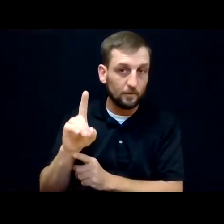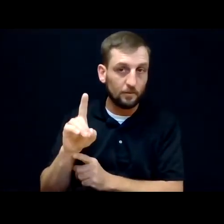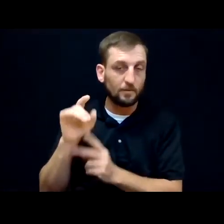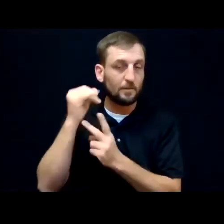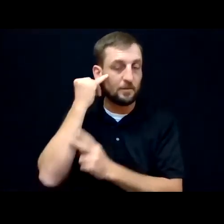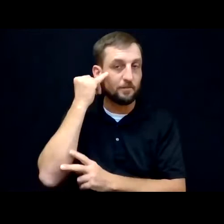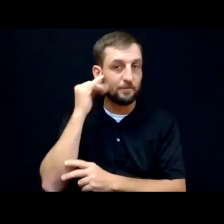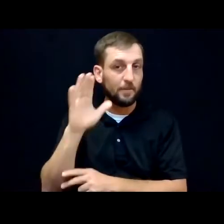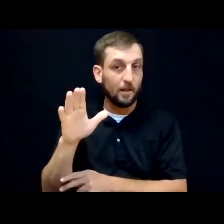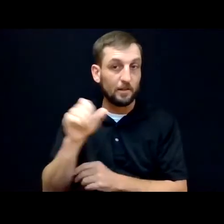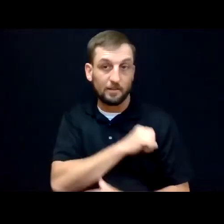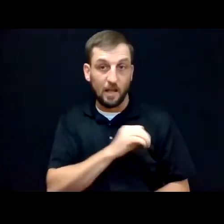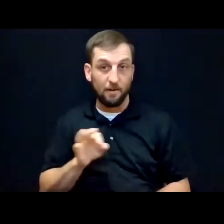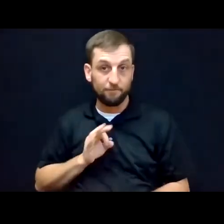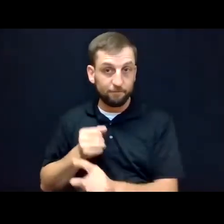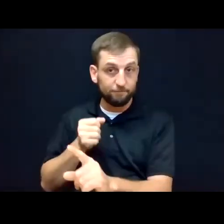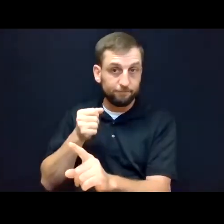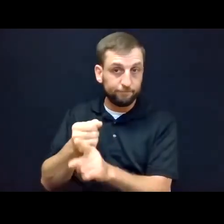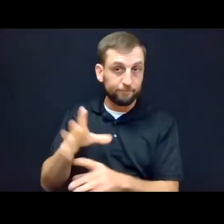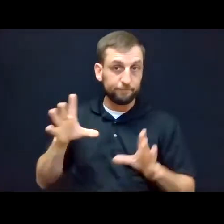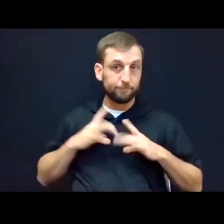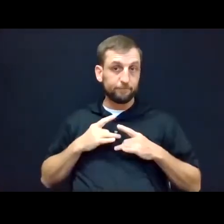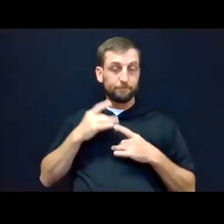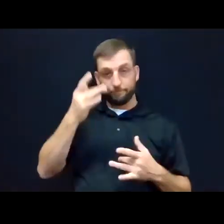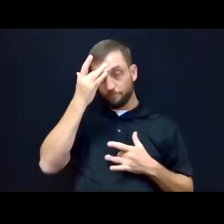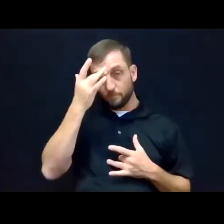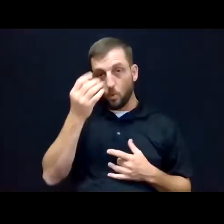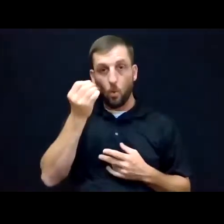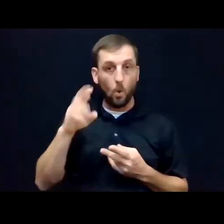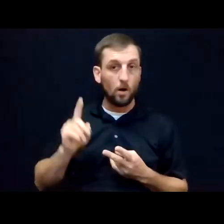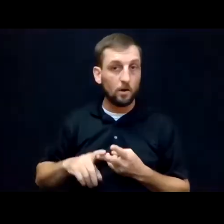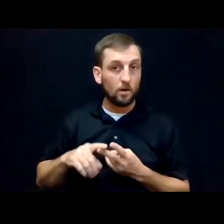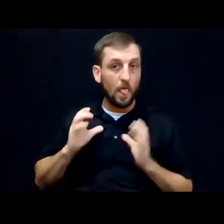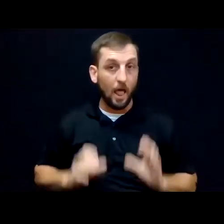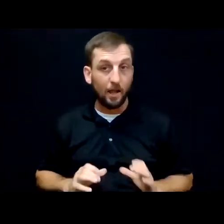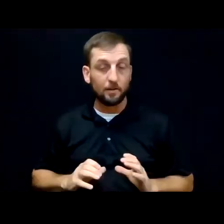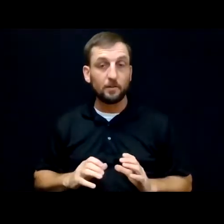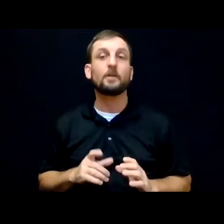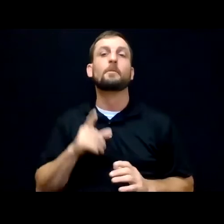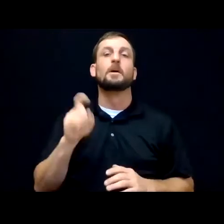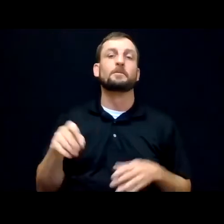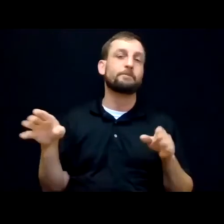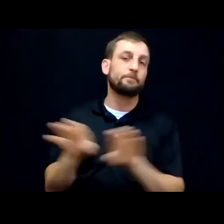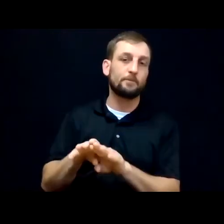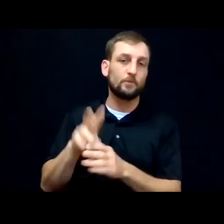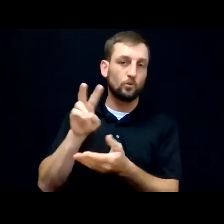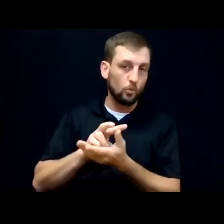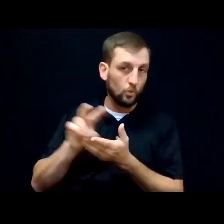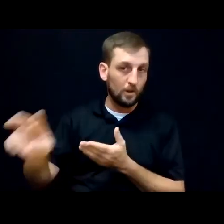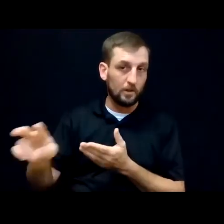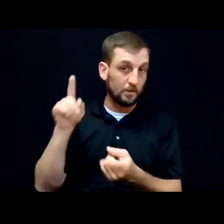that has gotten the COVID virus, then they are shut down for at least 2 weeks until further